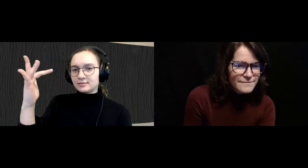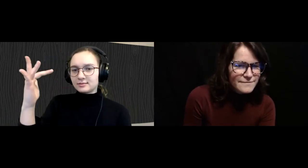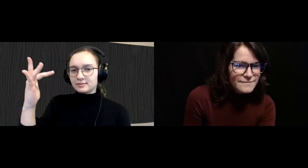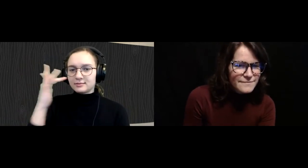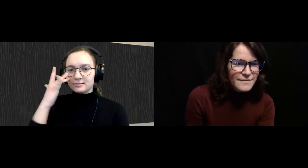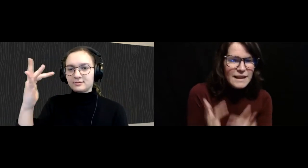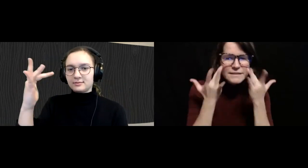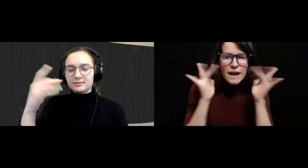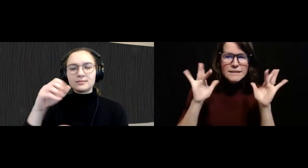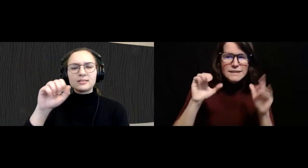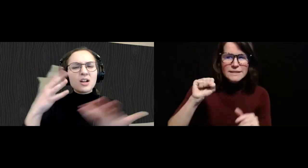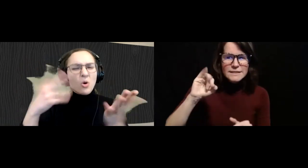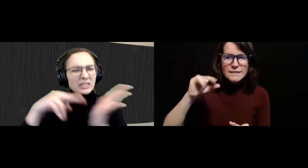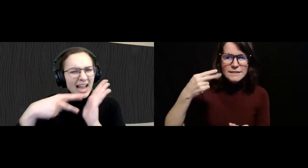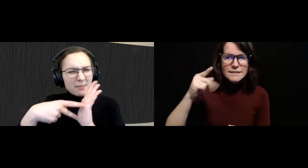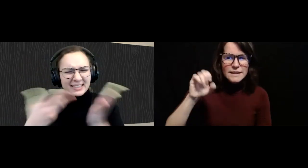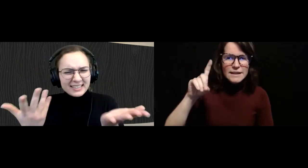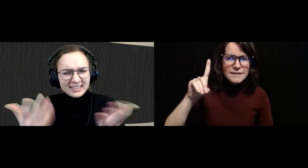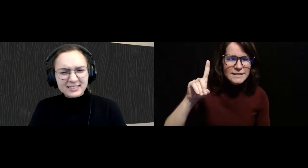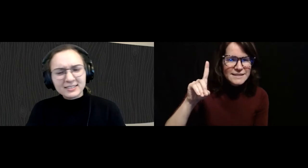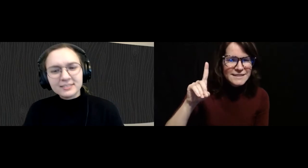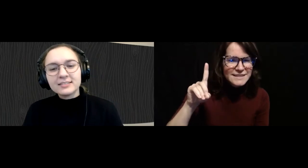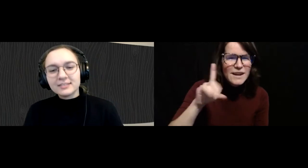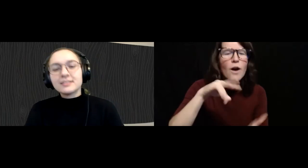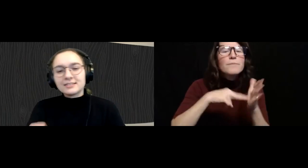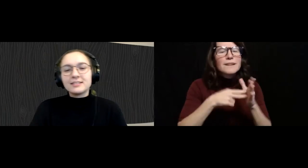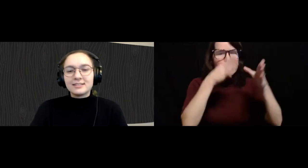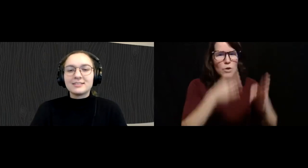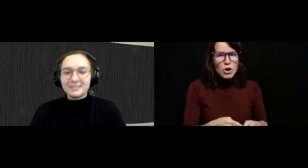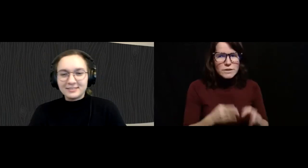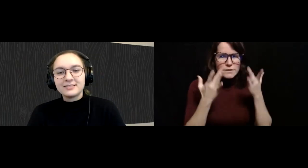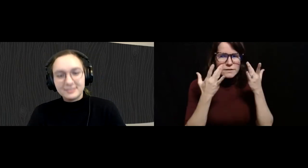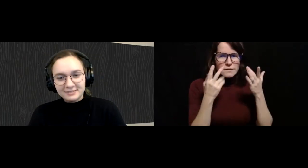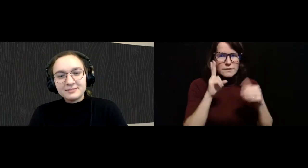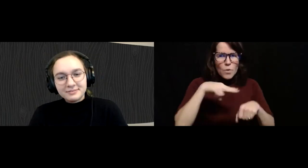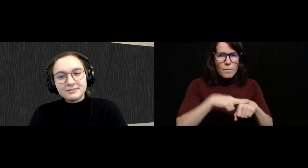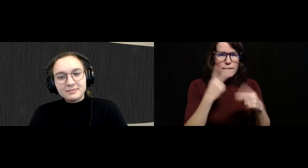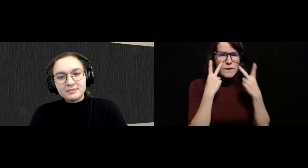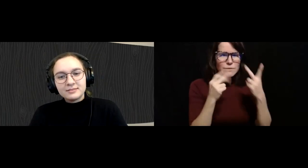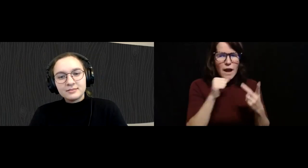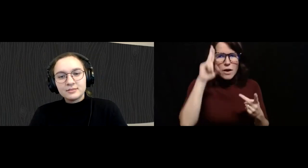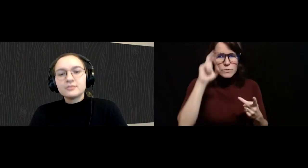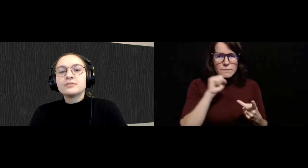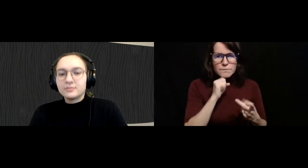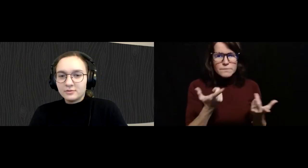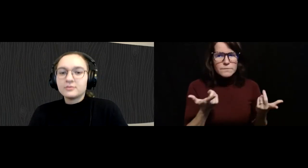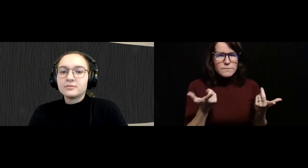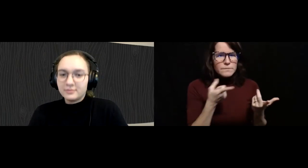sign sighted. That means a person that has normal vision and